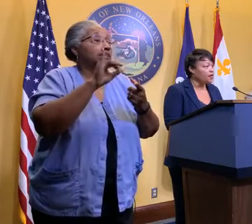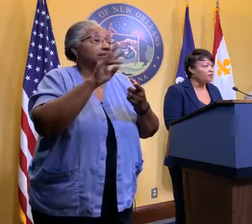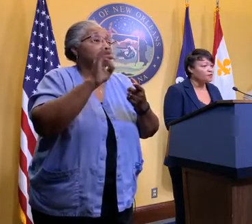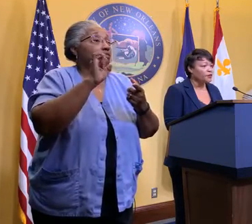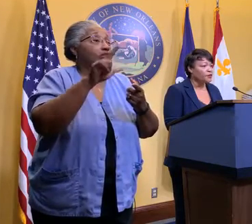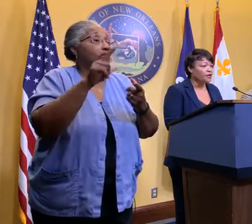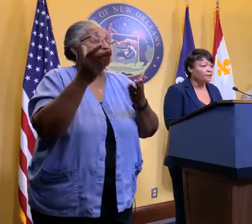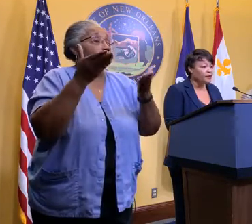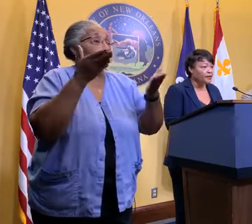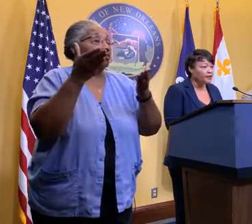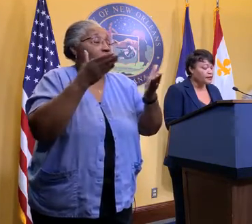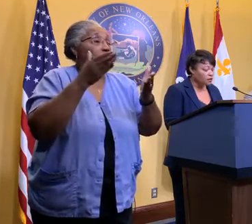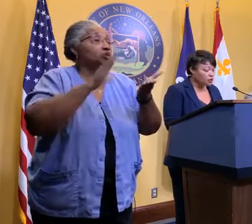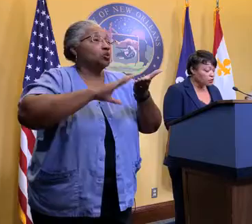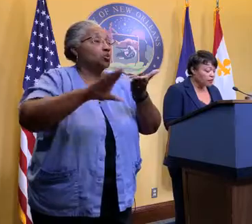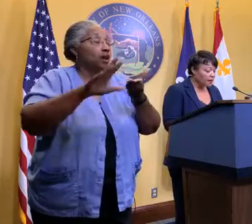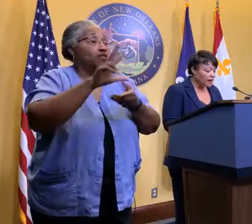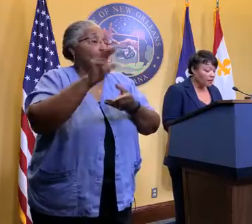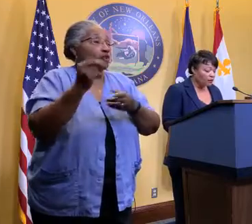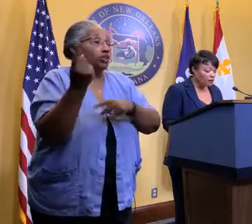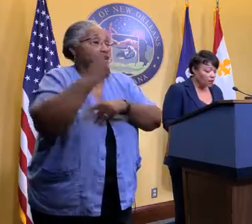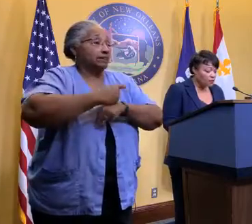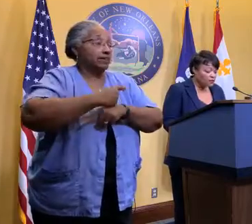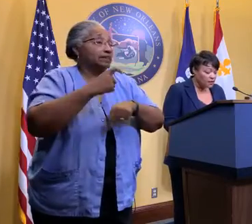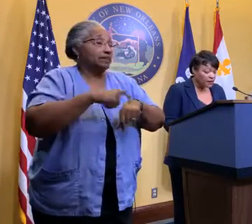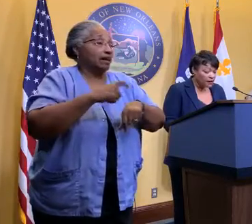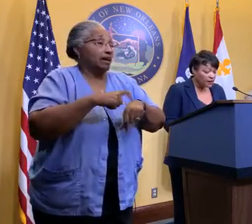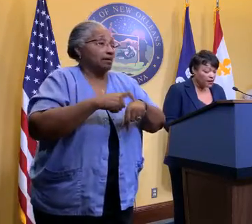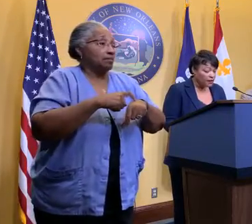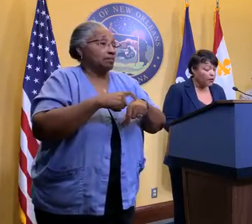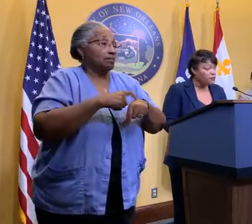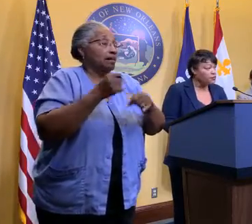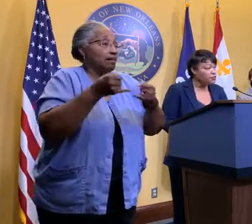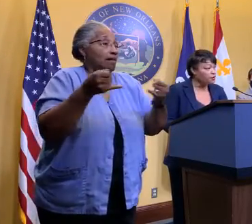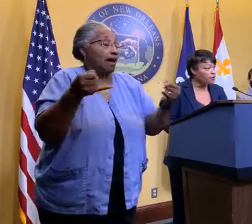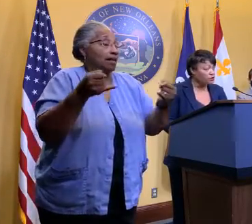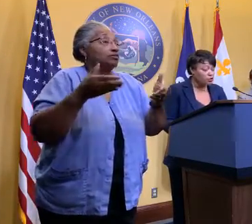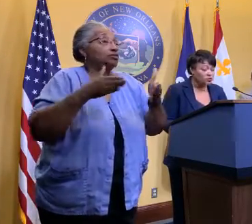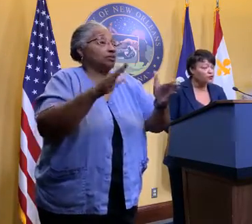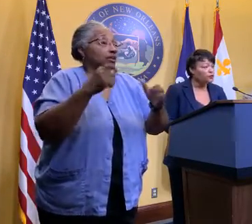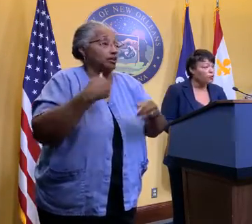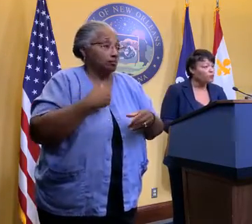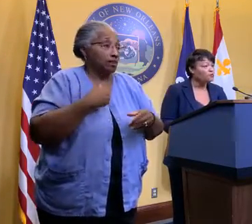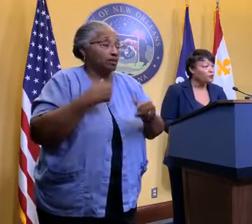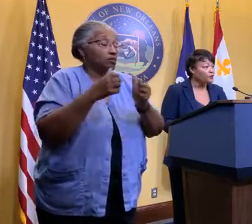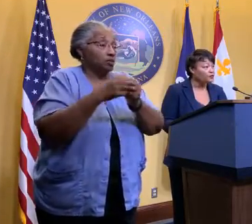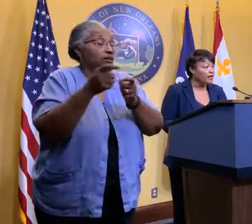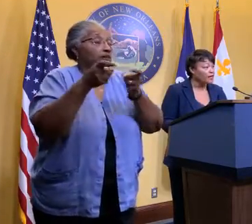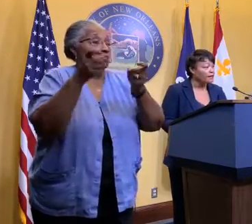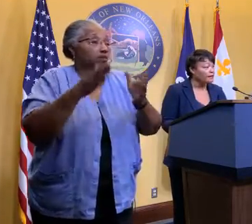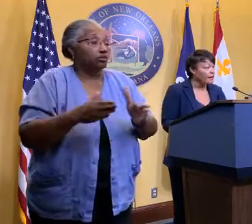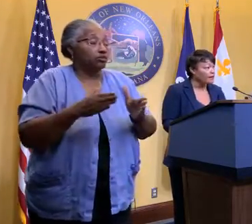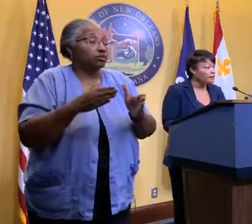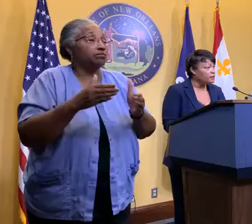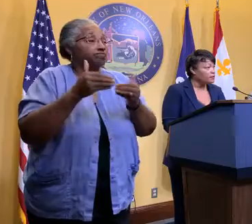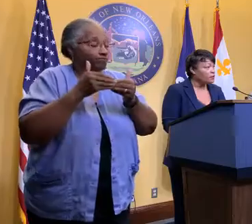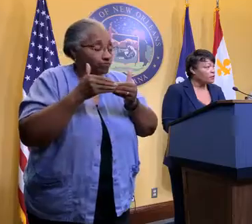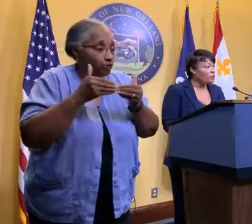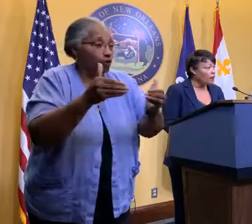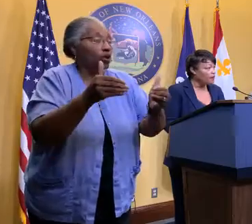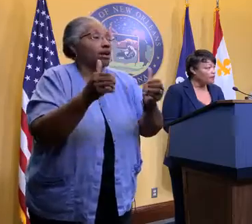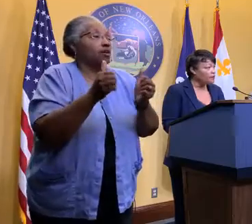asking for them to waive the 30-day period to allow me and our administration to move forward with furlough days.